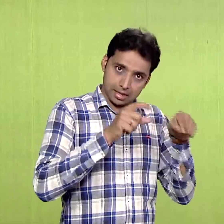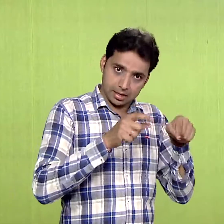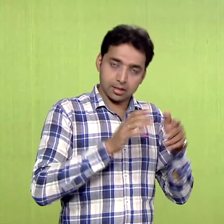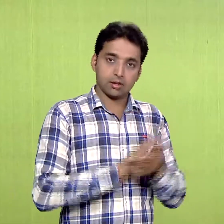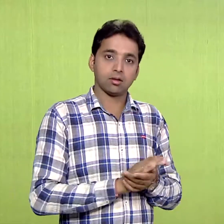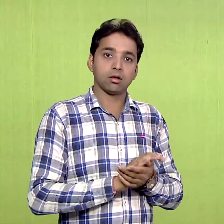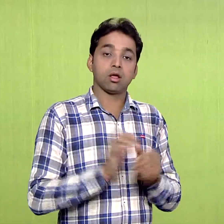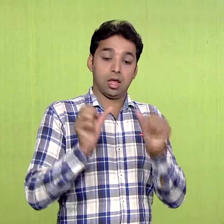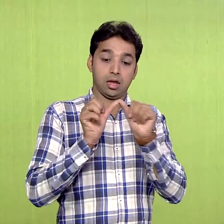Agra,